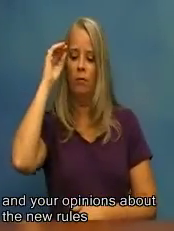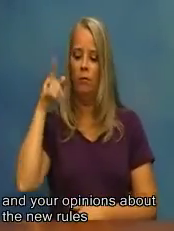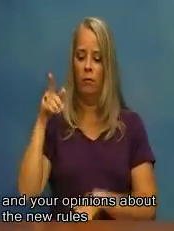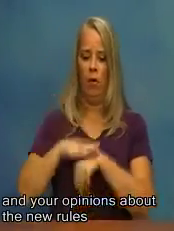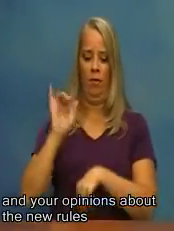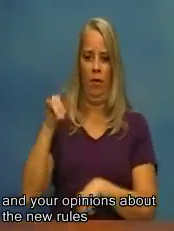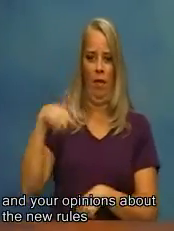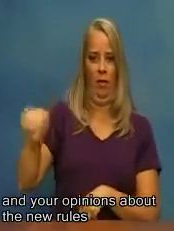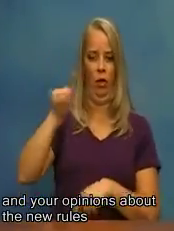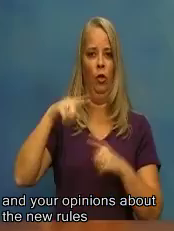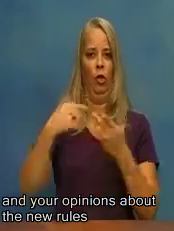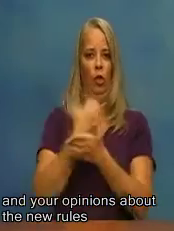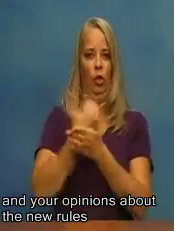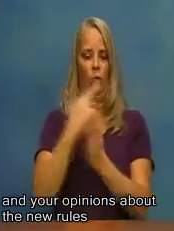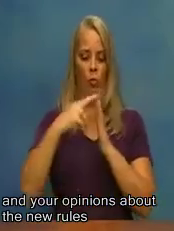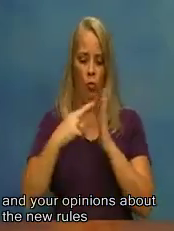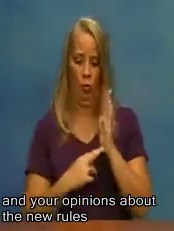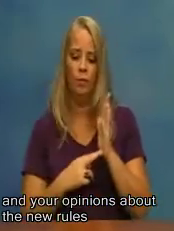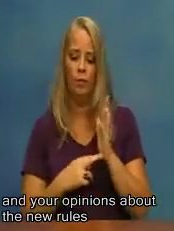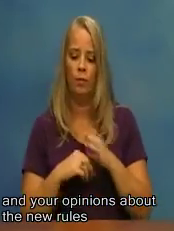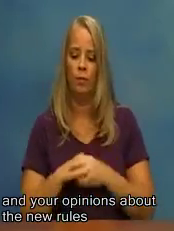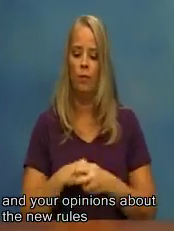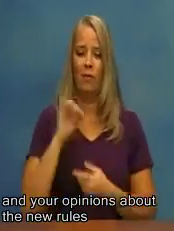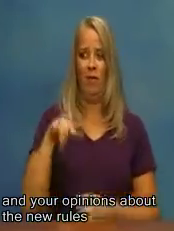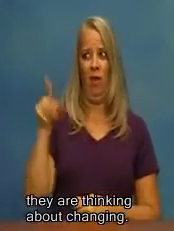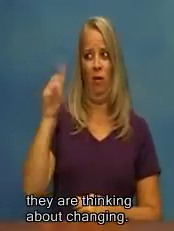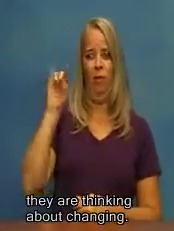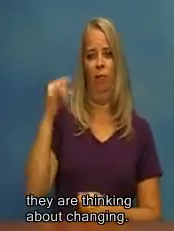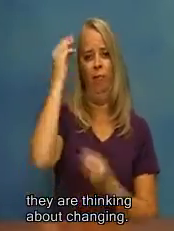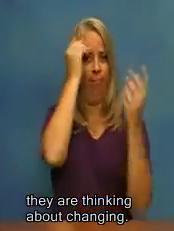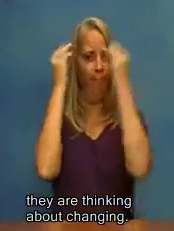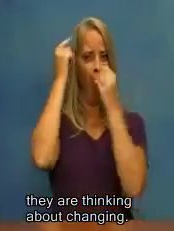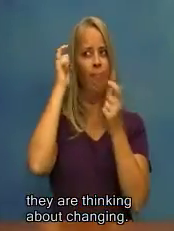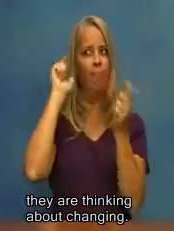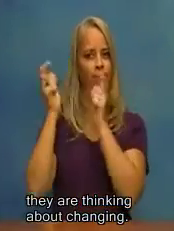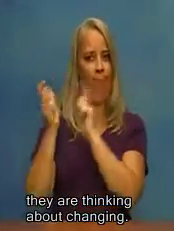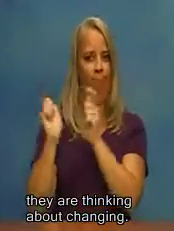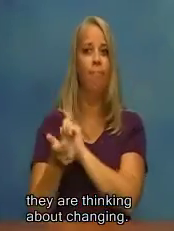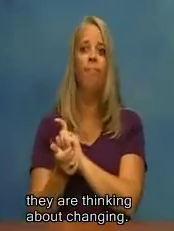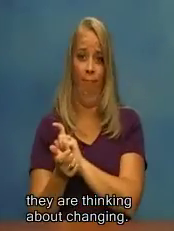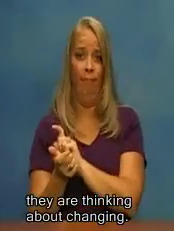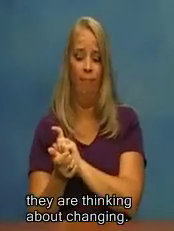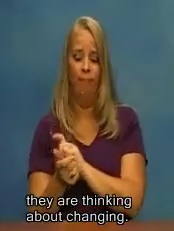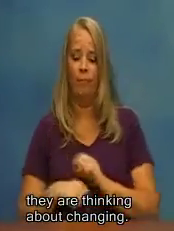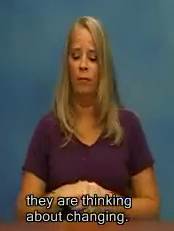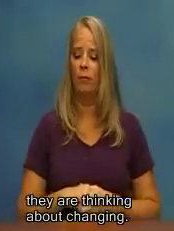about the new rules... 4-0301 Voice That they are thinking about changing. 5